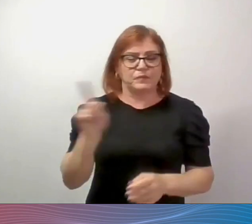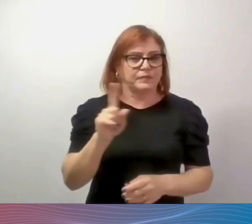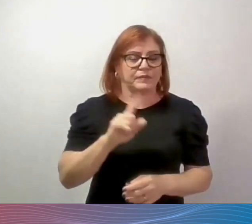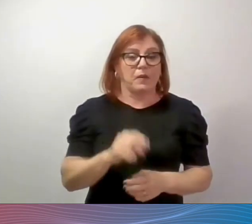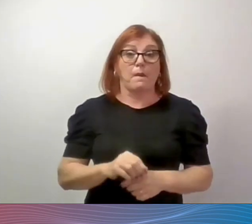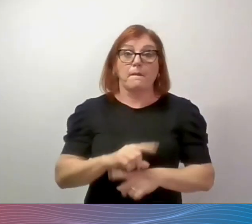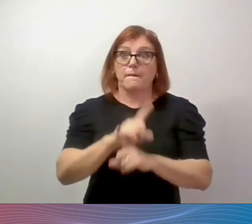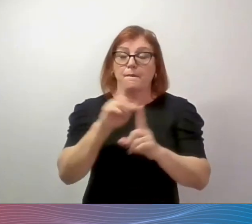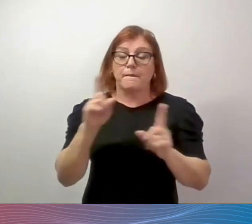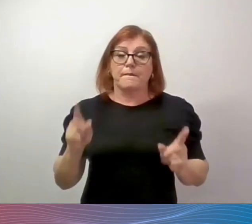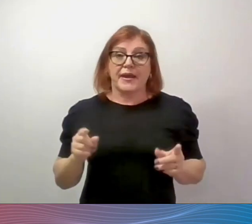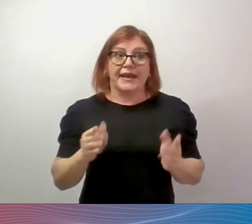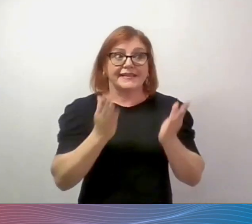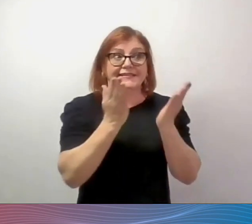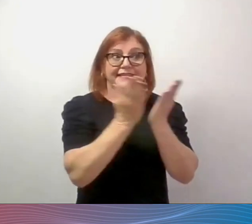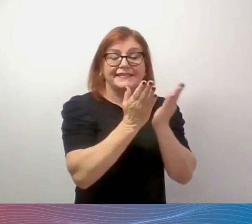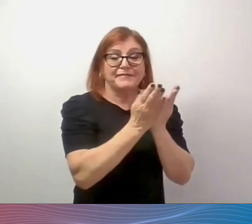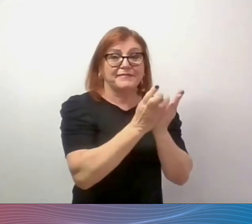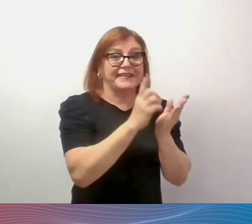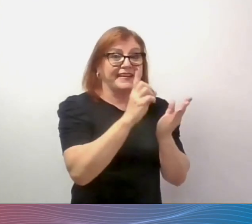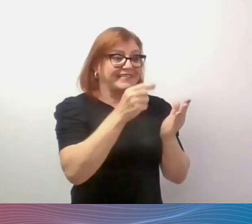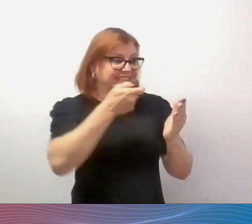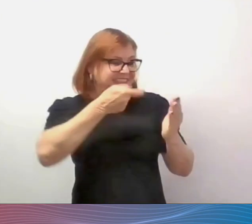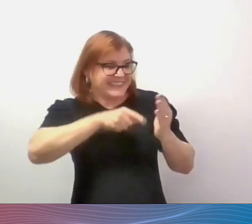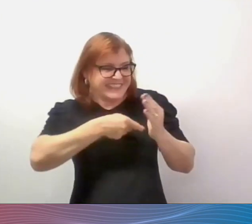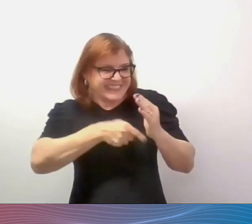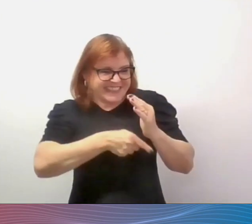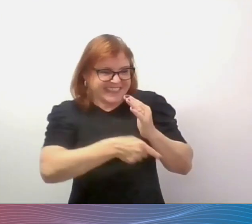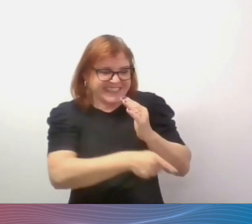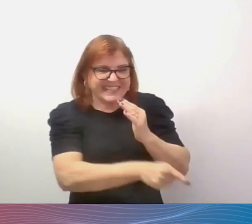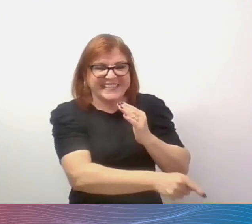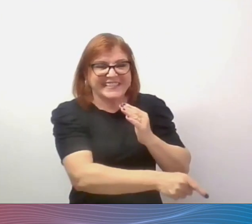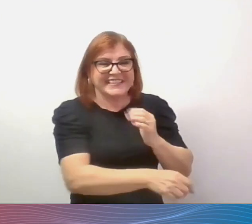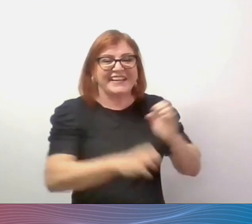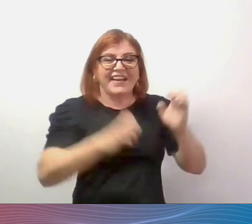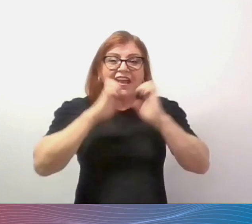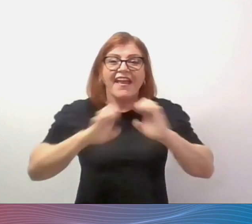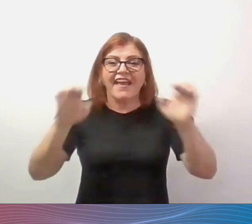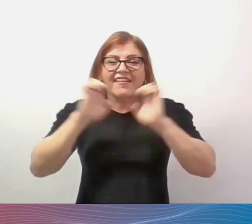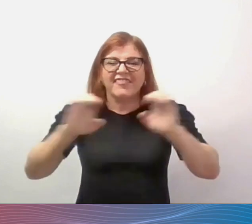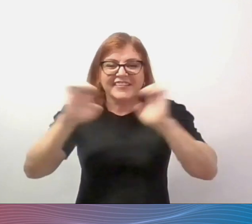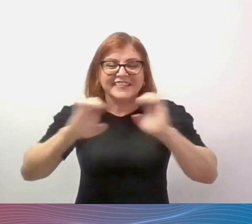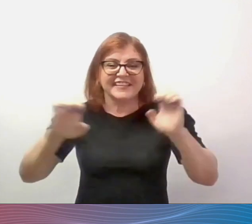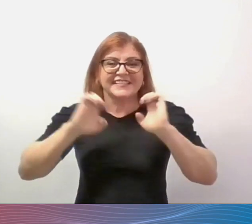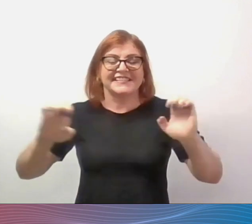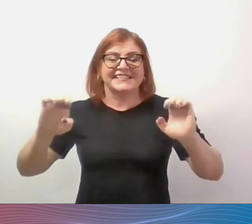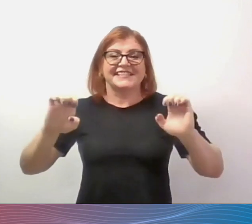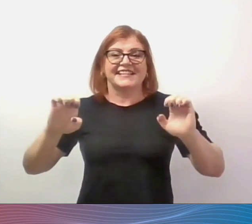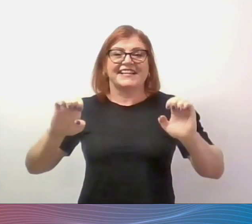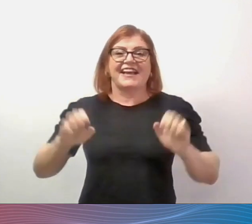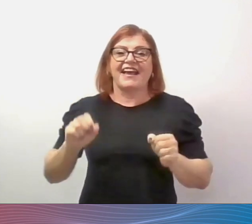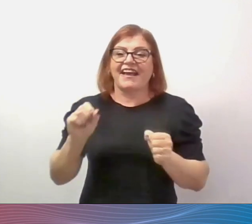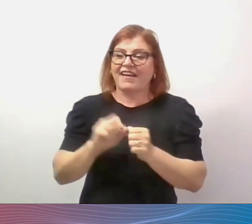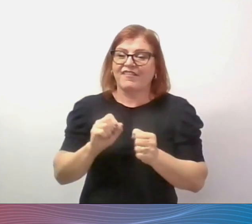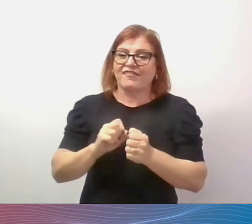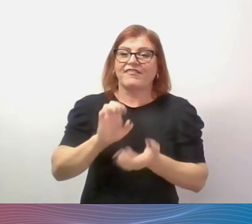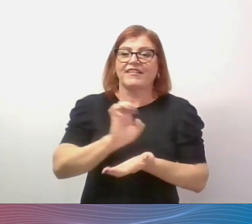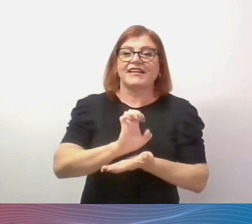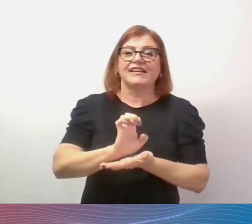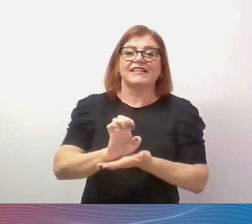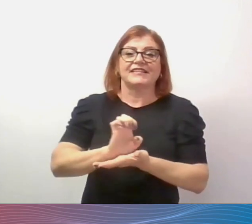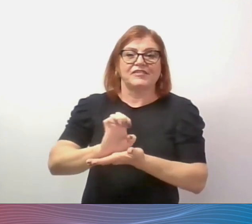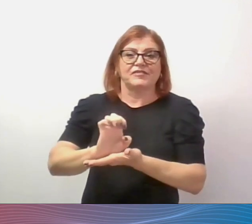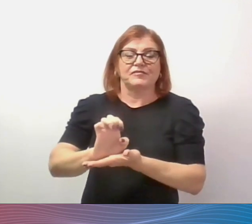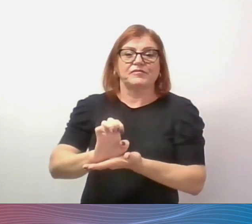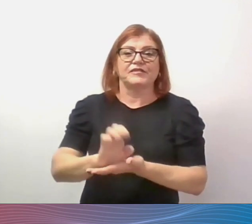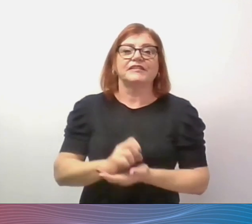grace by immersing in the word, você vai pregar evangelho, if you go preach the gospel, faz comportagem, you do comporting, cuida